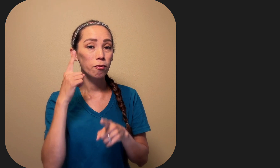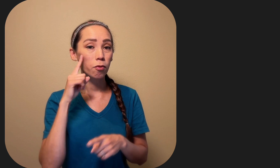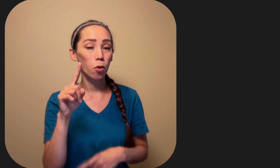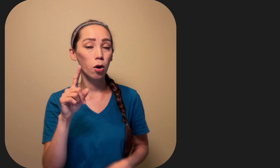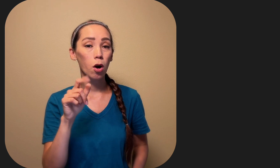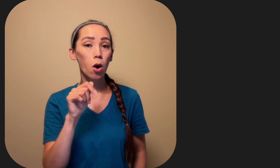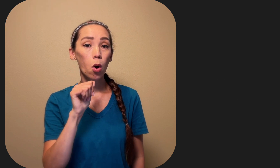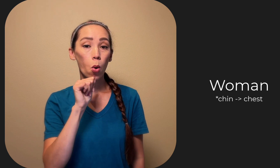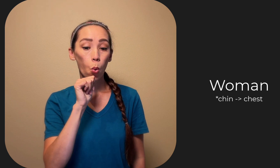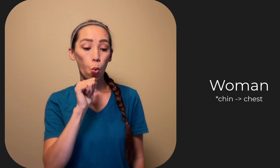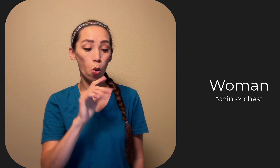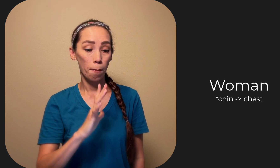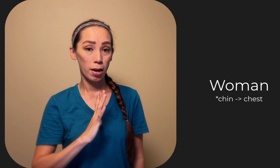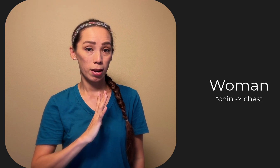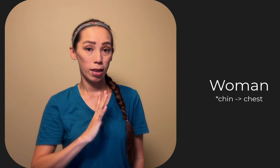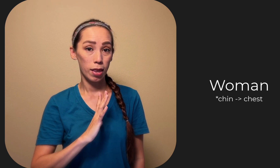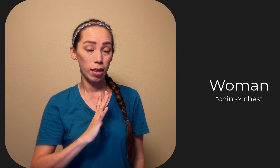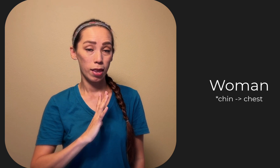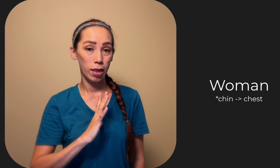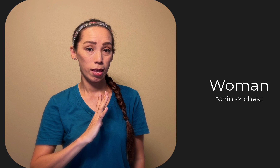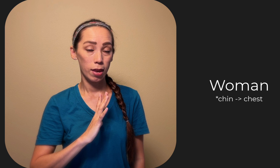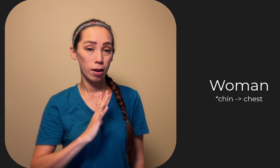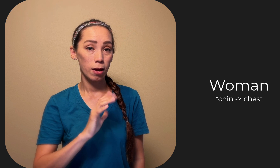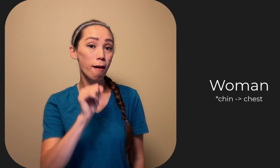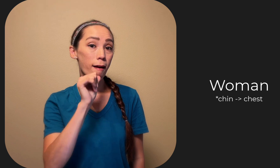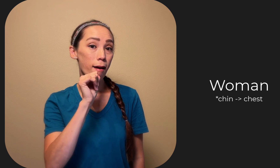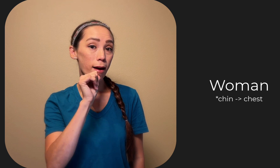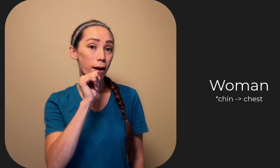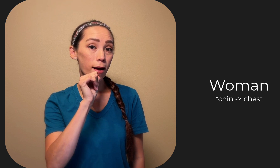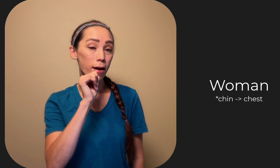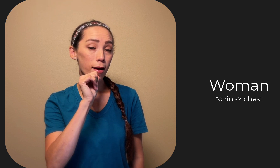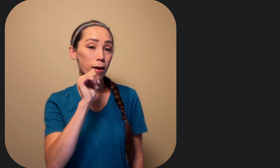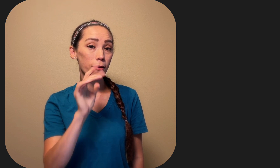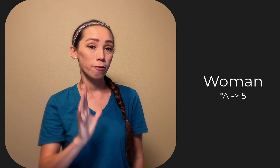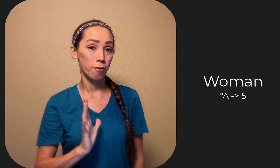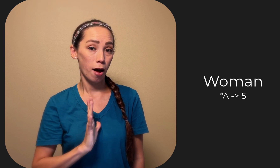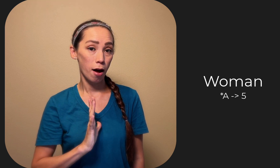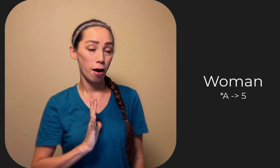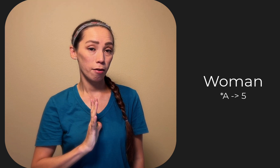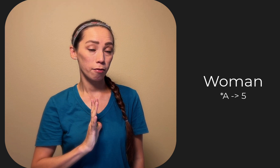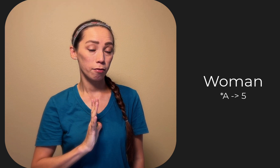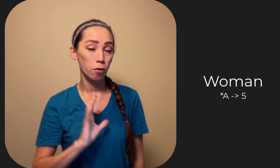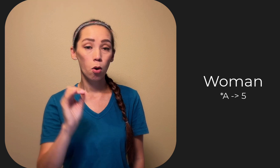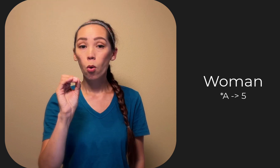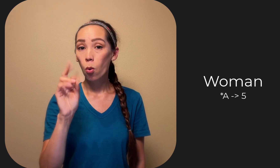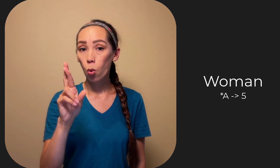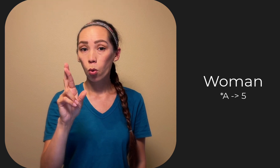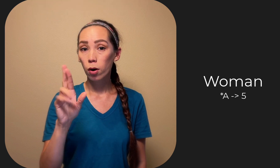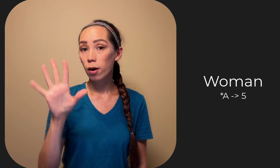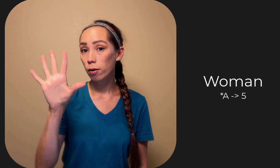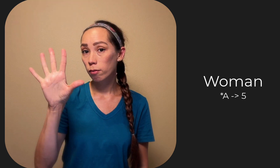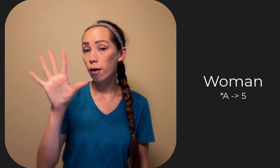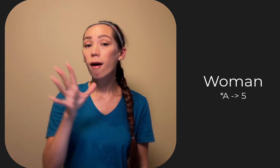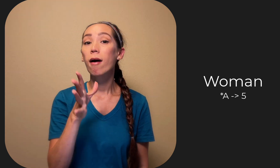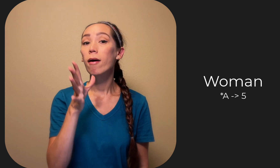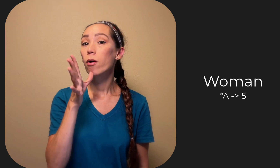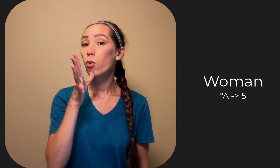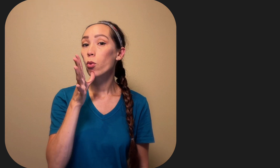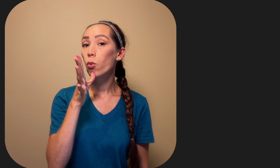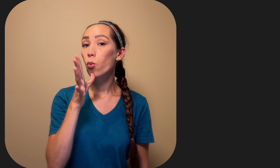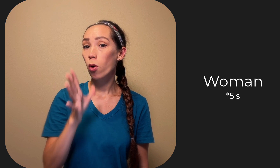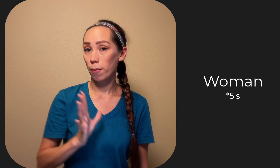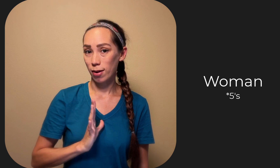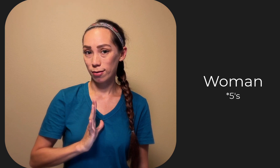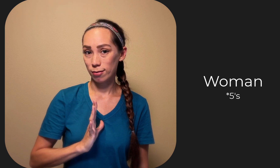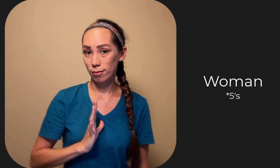Woman is the same movement, but you start from the chin. You would do either the A5 woman or